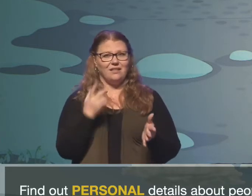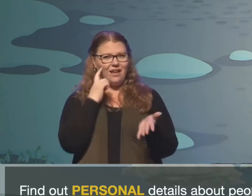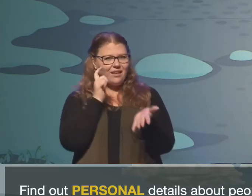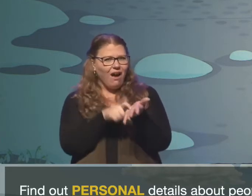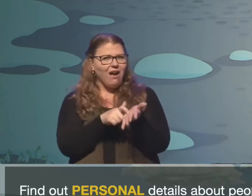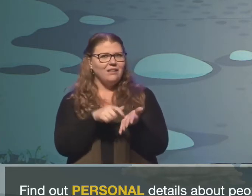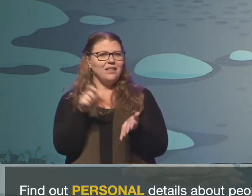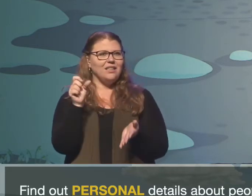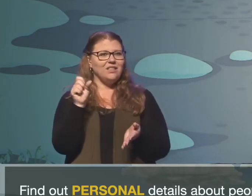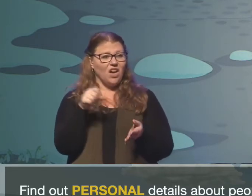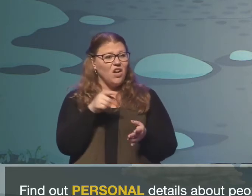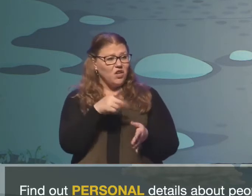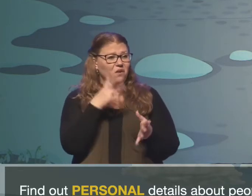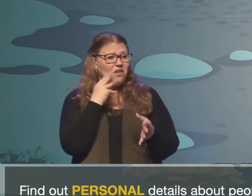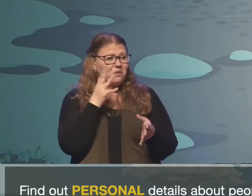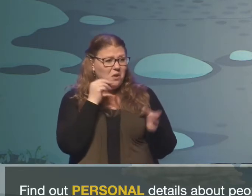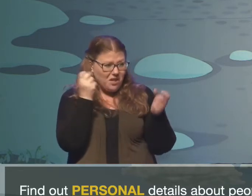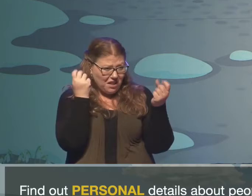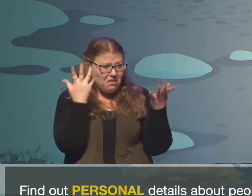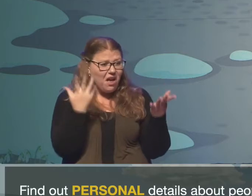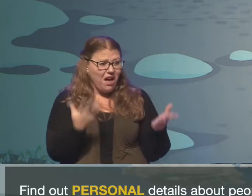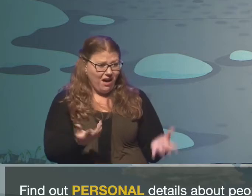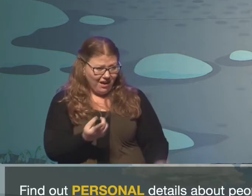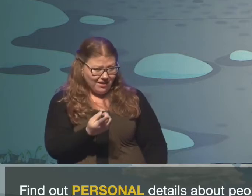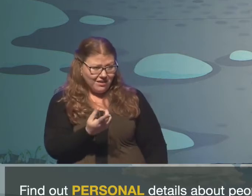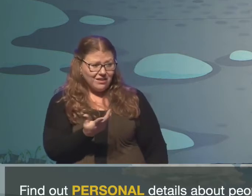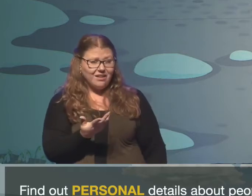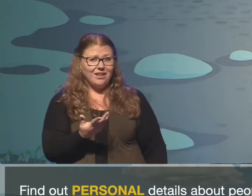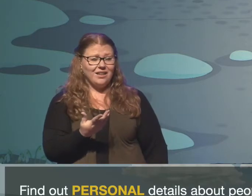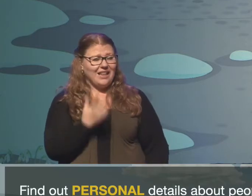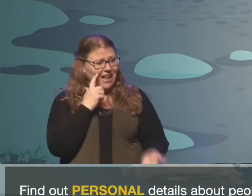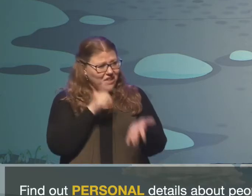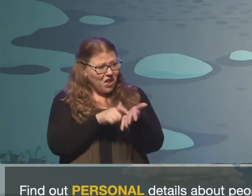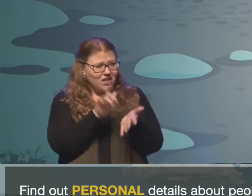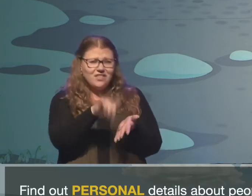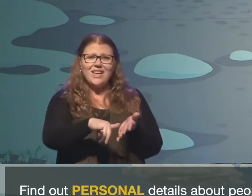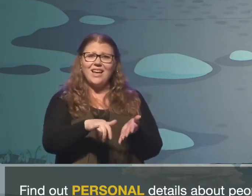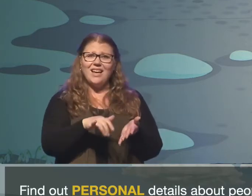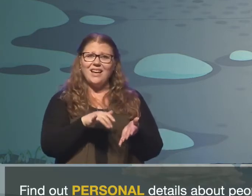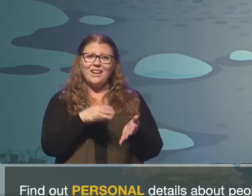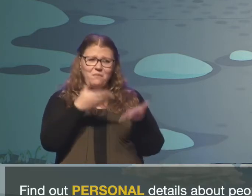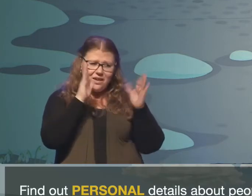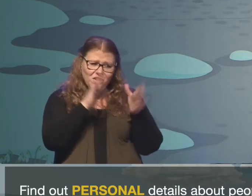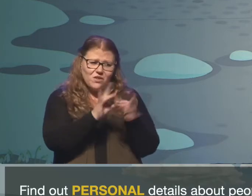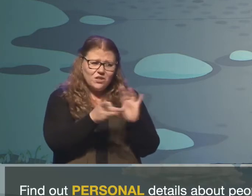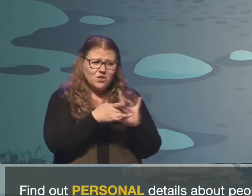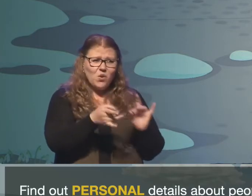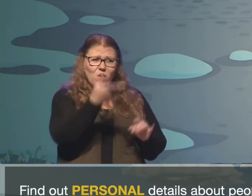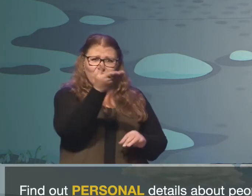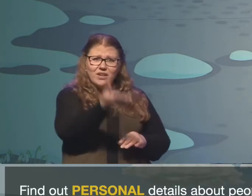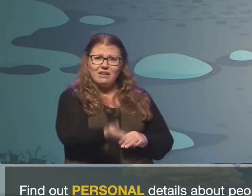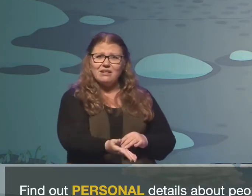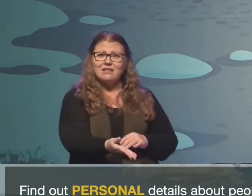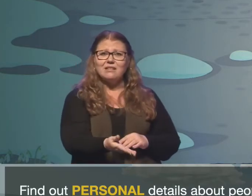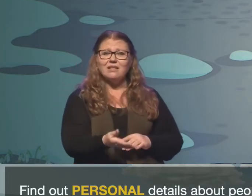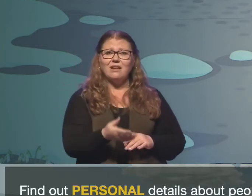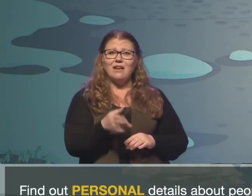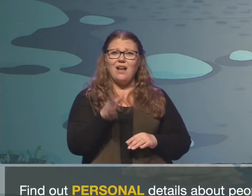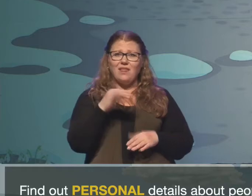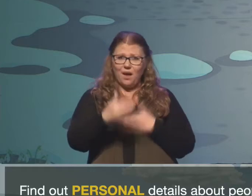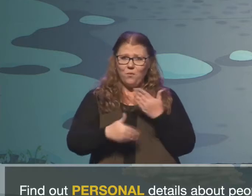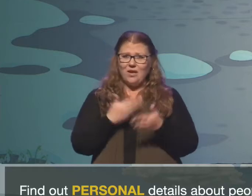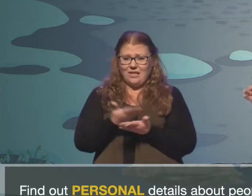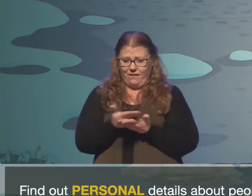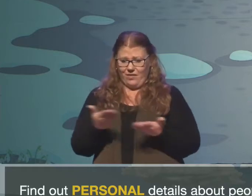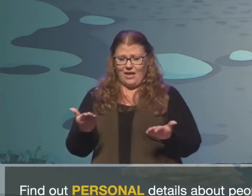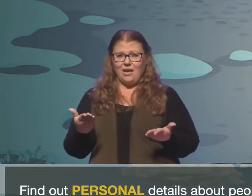Acknowledge, man, you have been through a lot. You've been through a lot. Hear their stories. This process of things